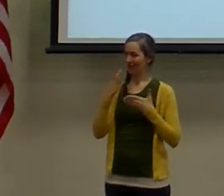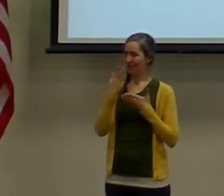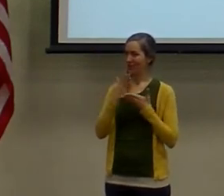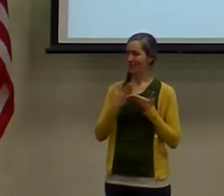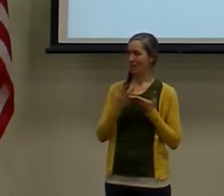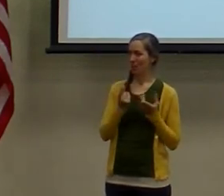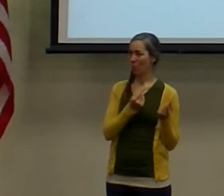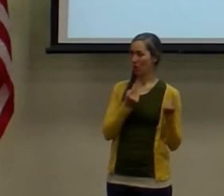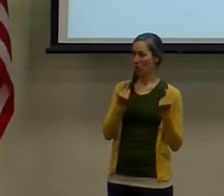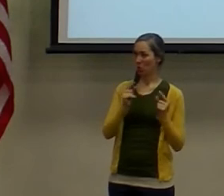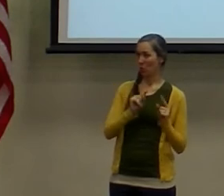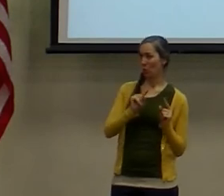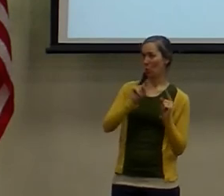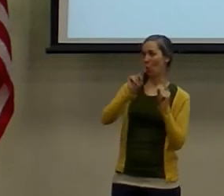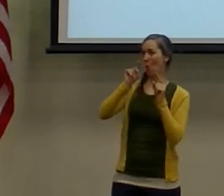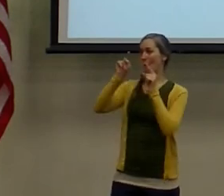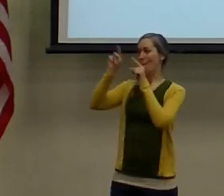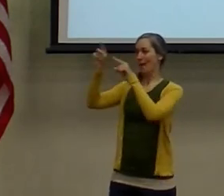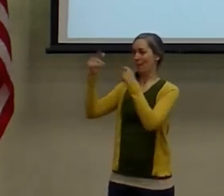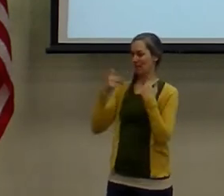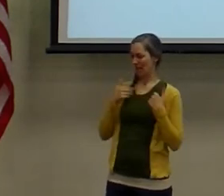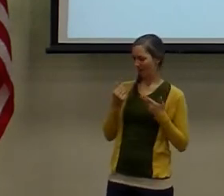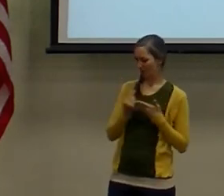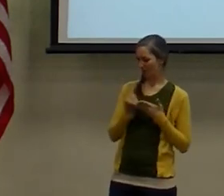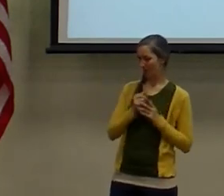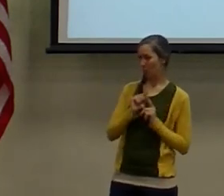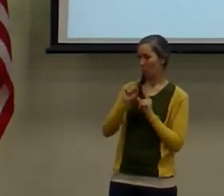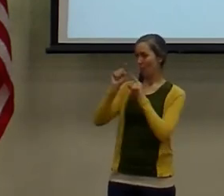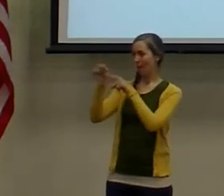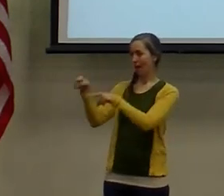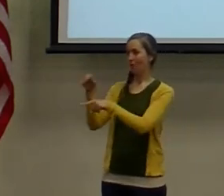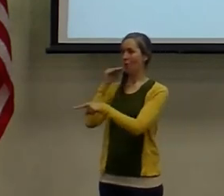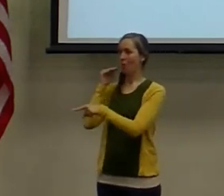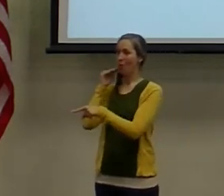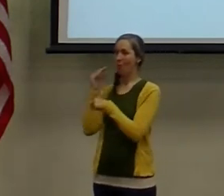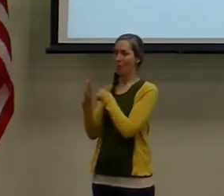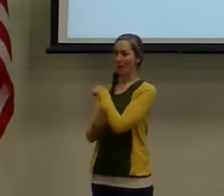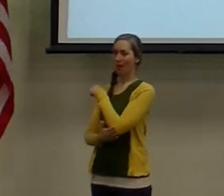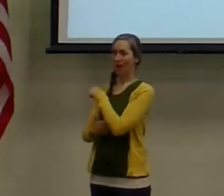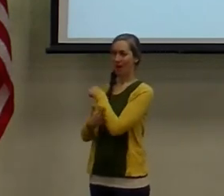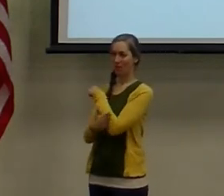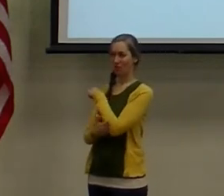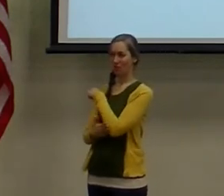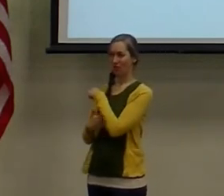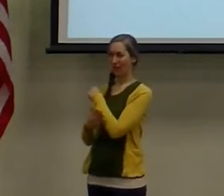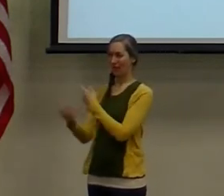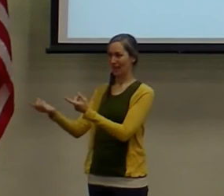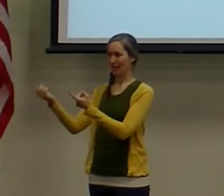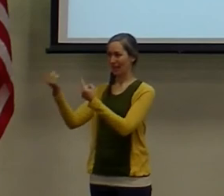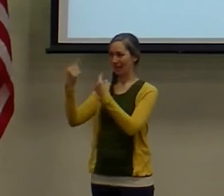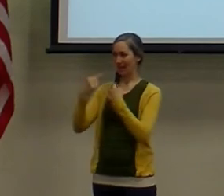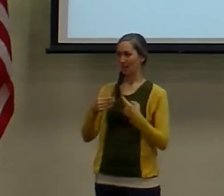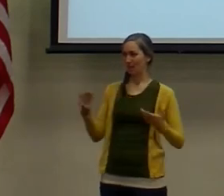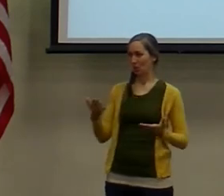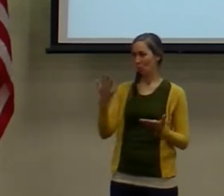back with the gospel to their own country. They came because of the war,